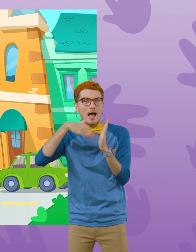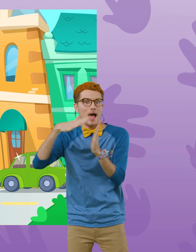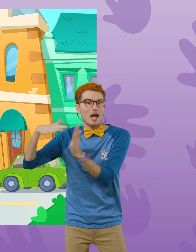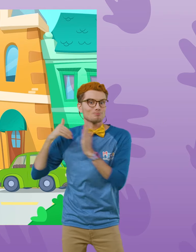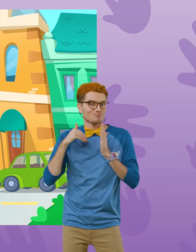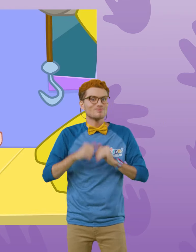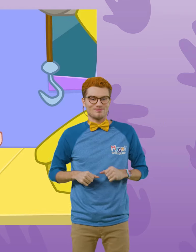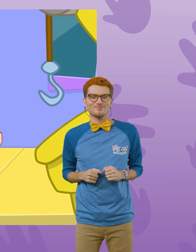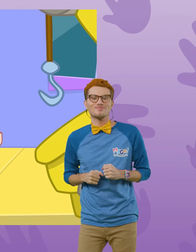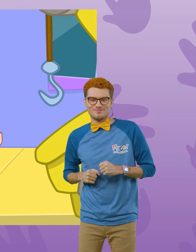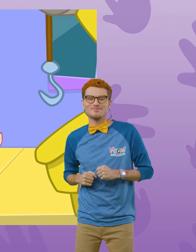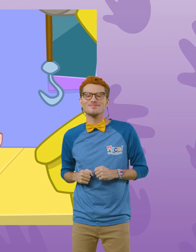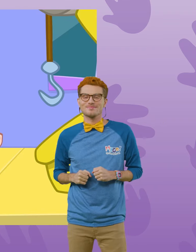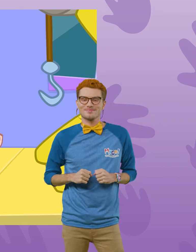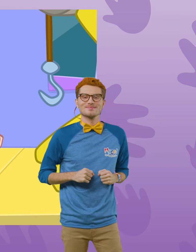to paint.